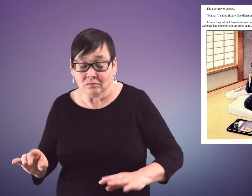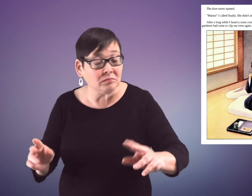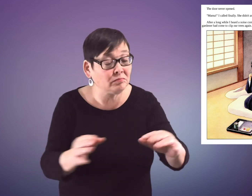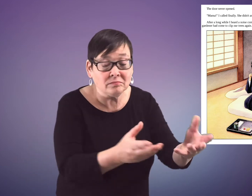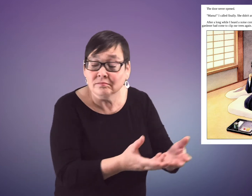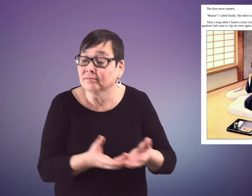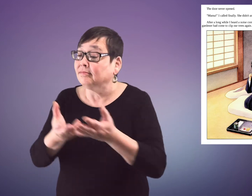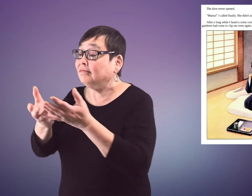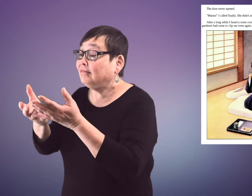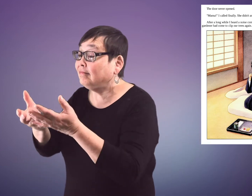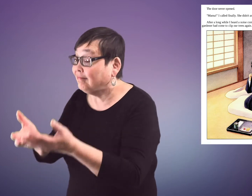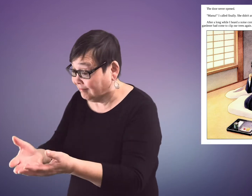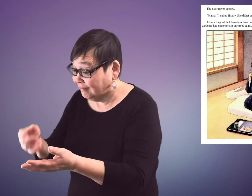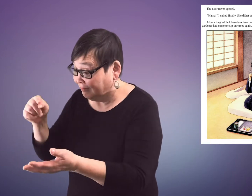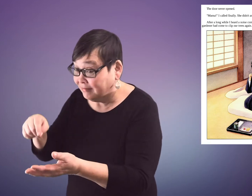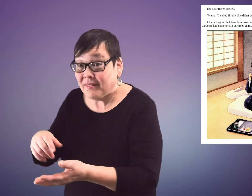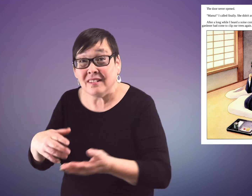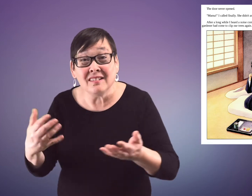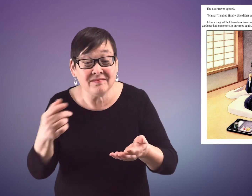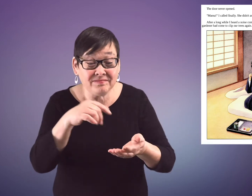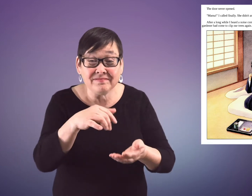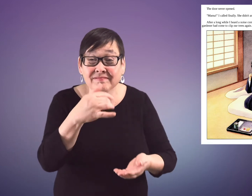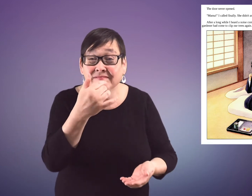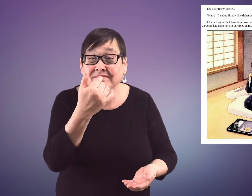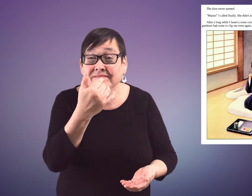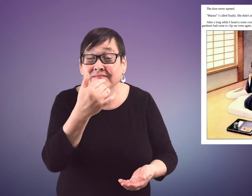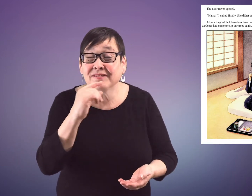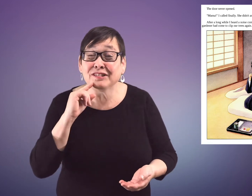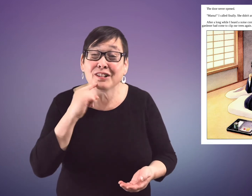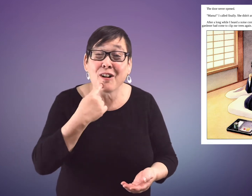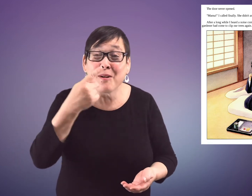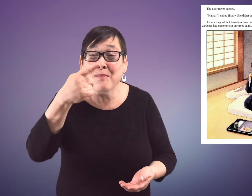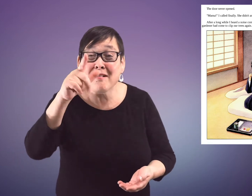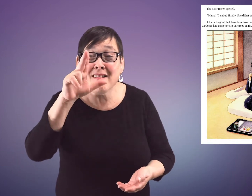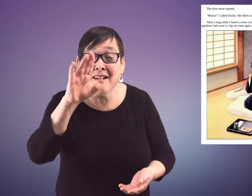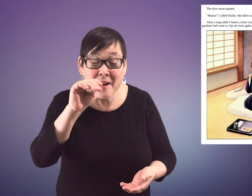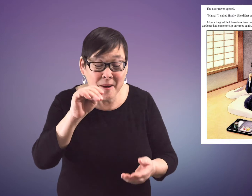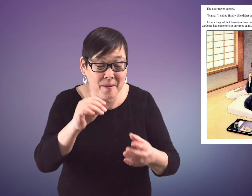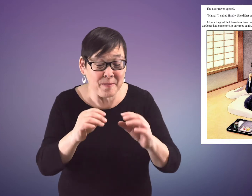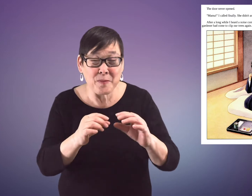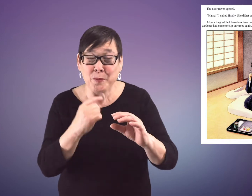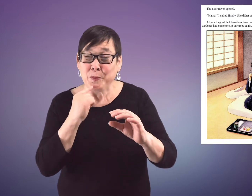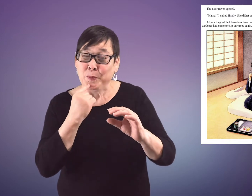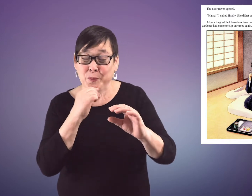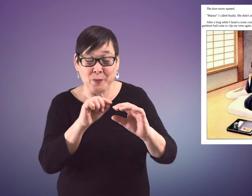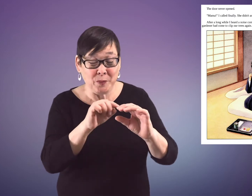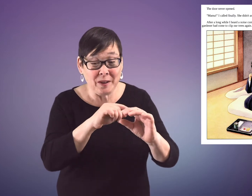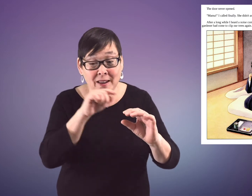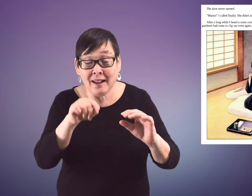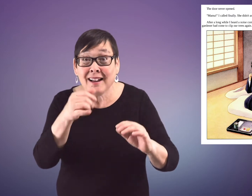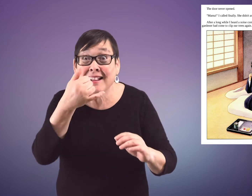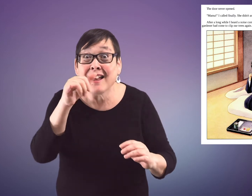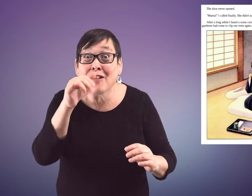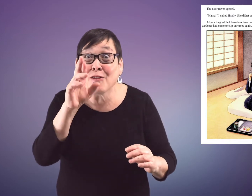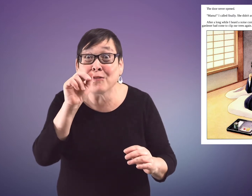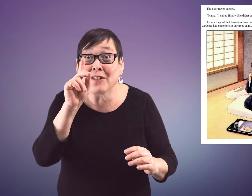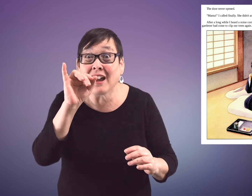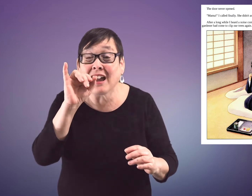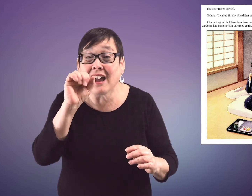sternly. And that's exactly what I had, rice gruel, with a sour plum and yellow